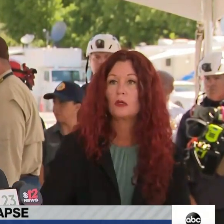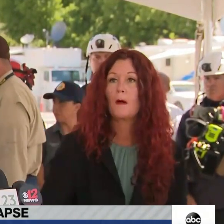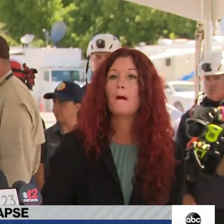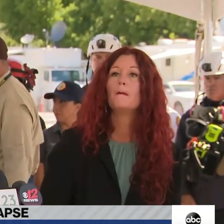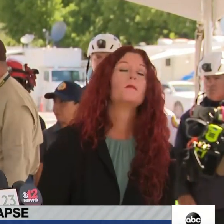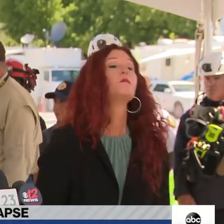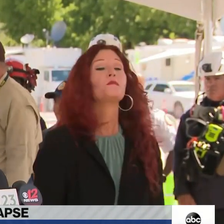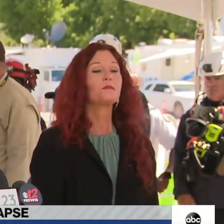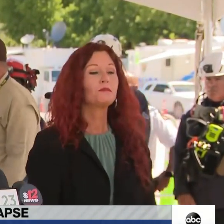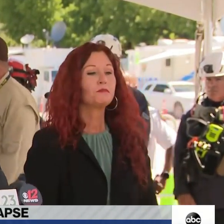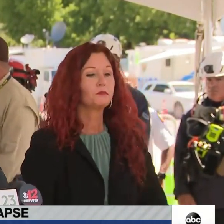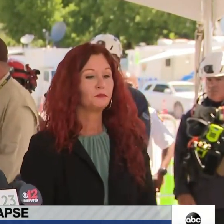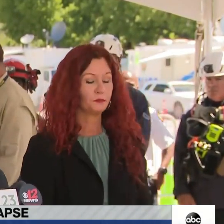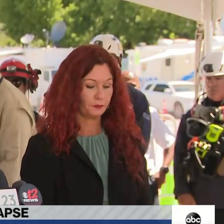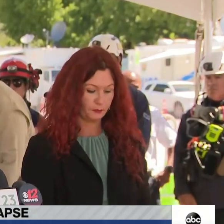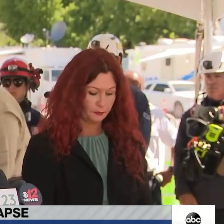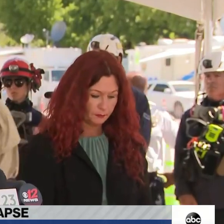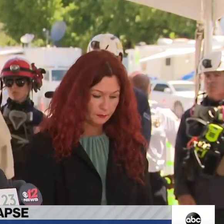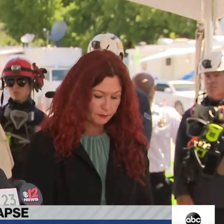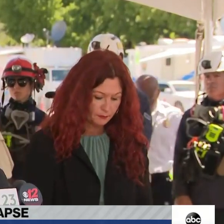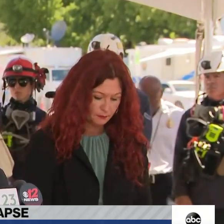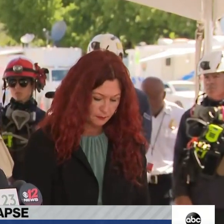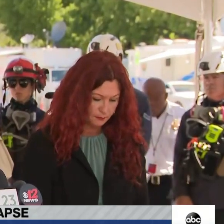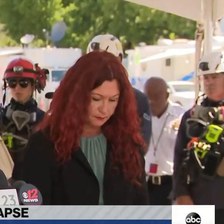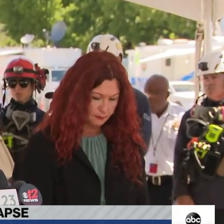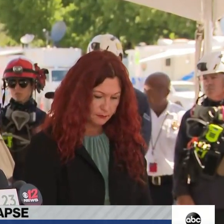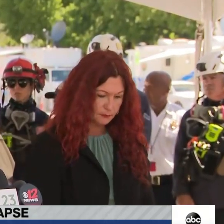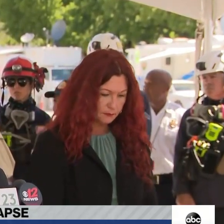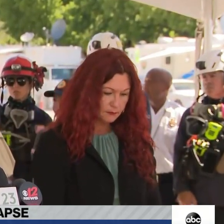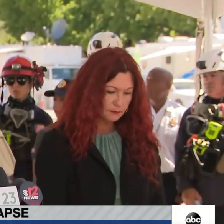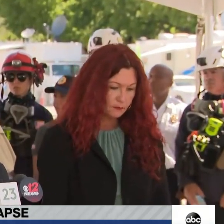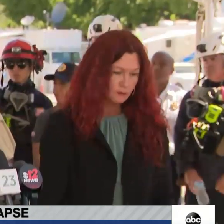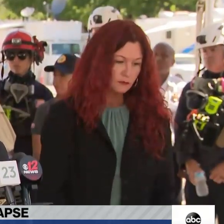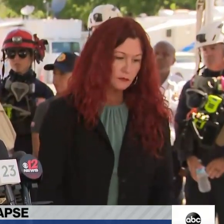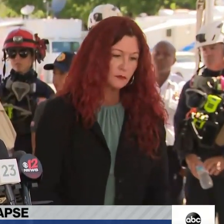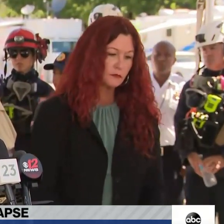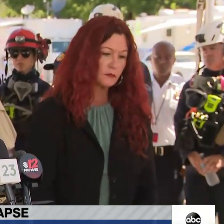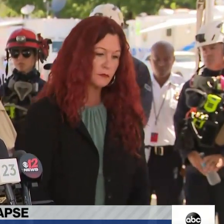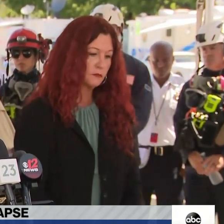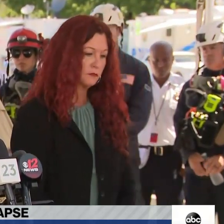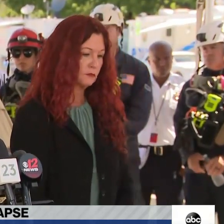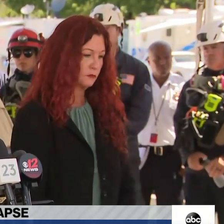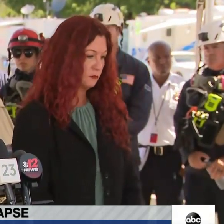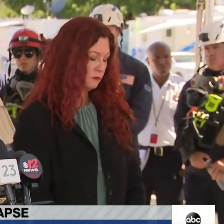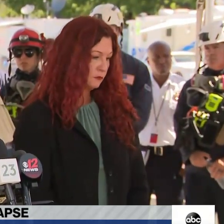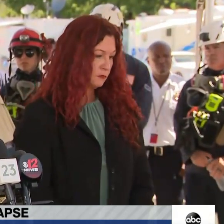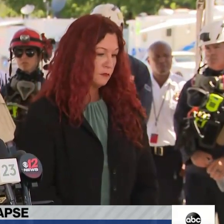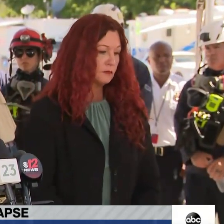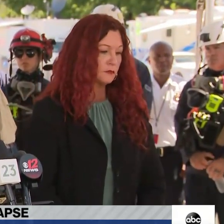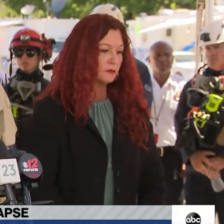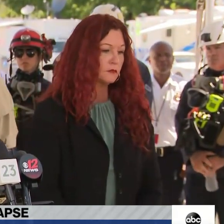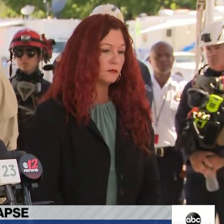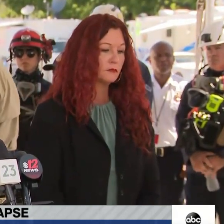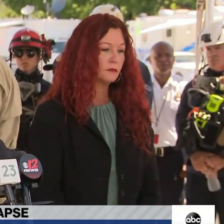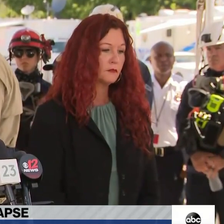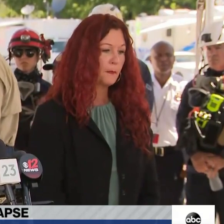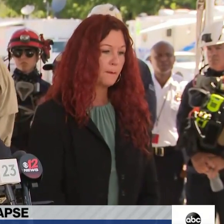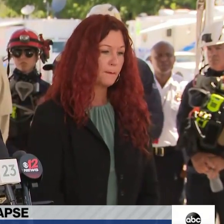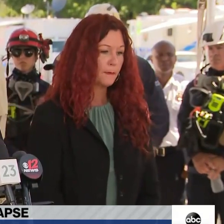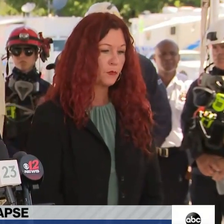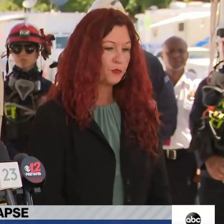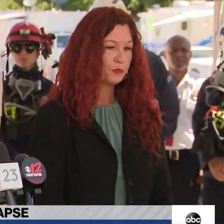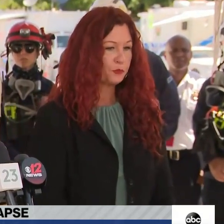Buenos días. Esta mañana el gobernador firmó la orden ejecutiva emitiendo un estado de emergencia debido a la amenaza del huracán